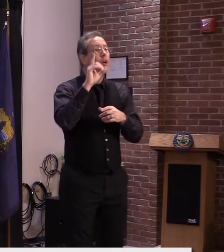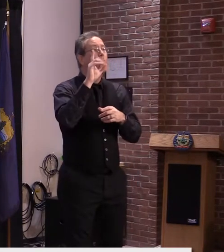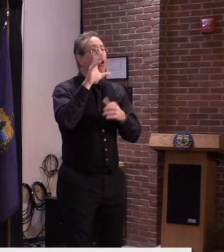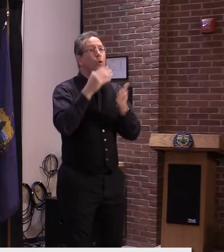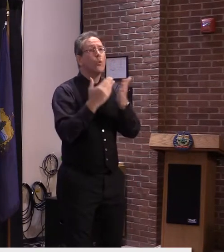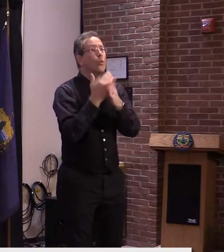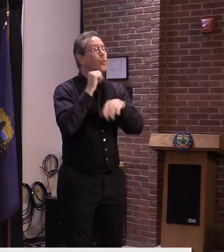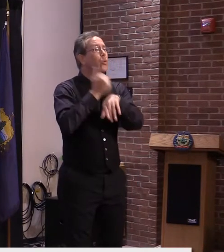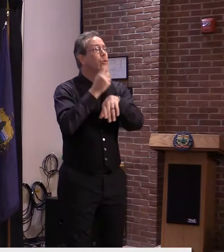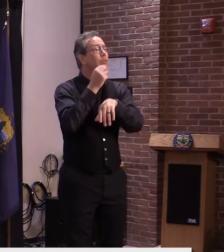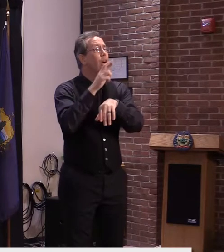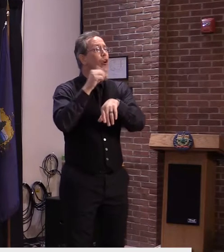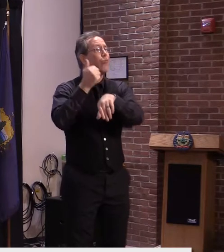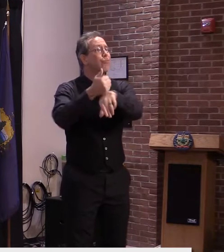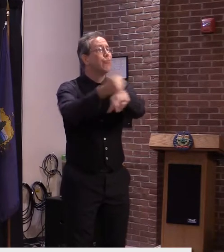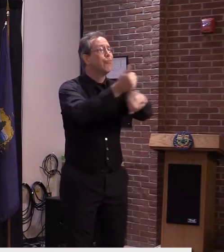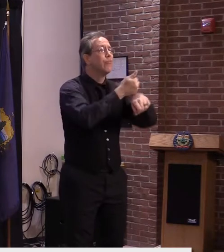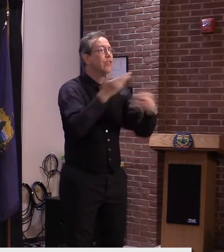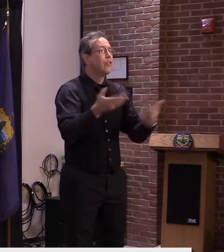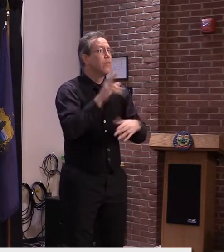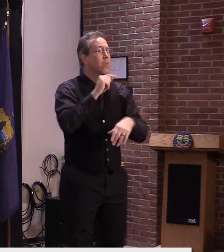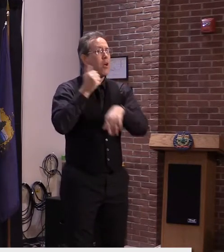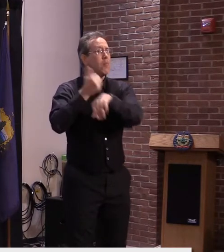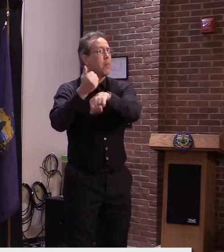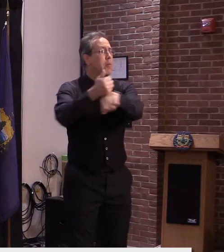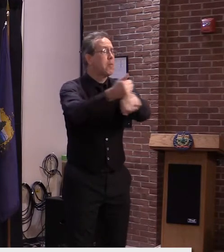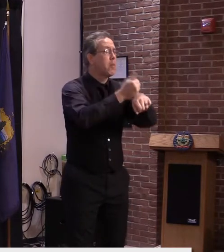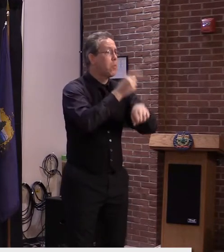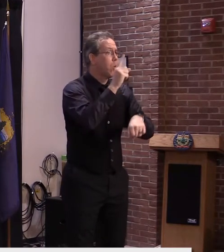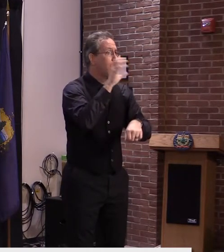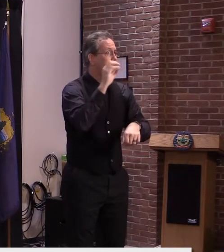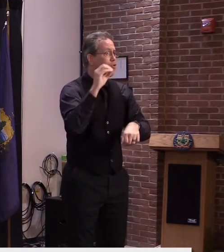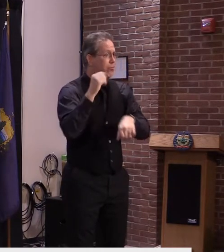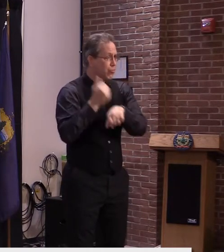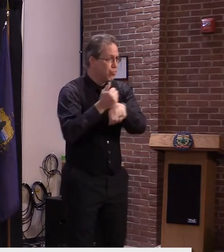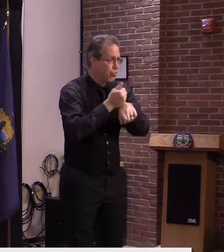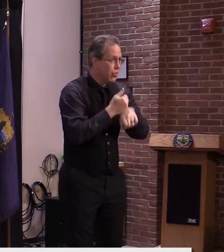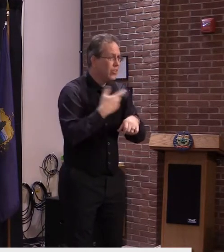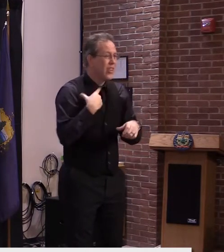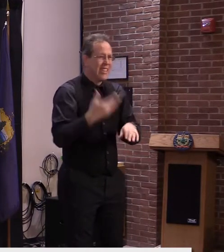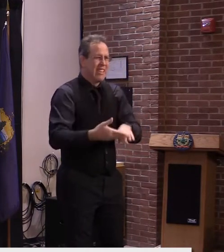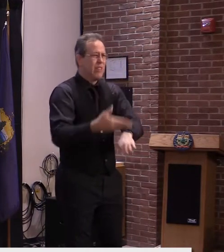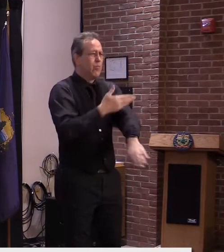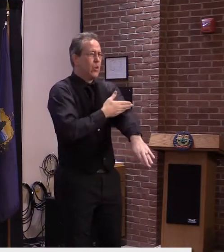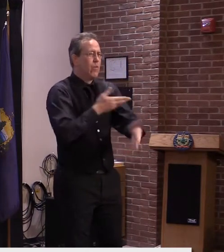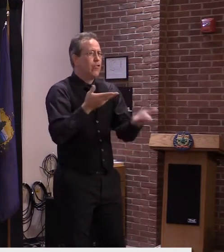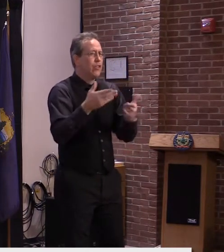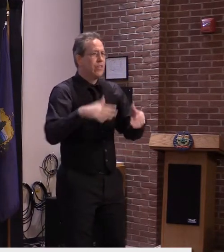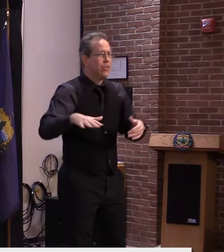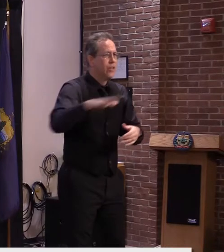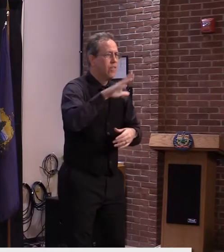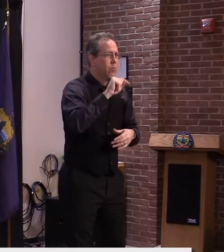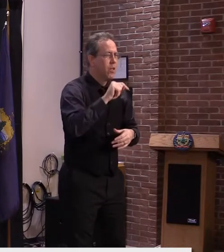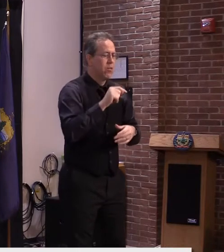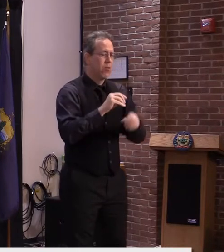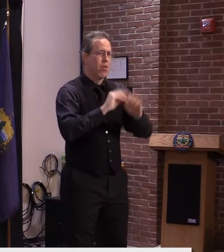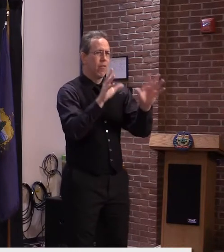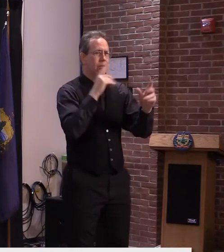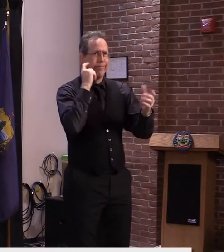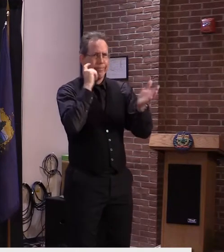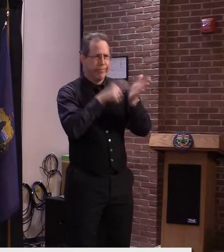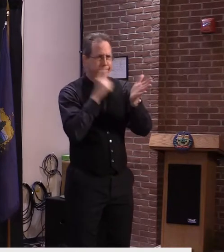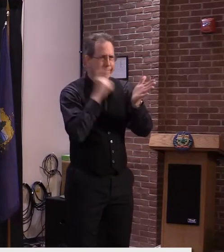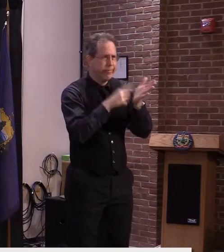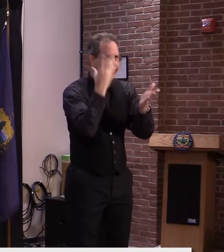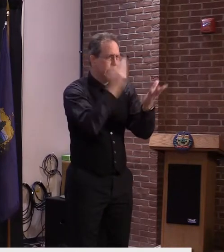Vermont. Now, the need to materially improve cell service in Vermont is obvious to many who live, work, and travel in our